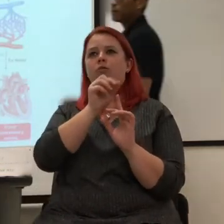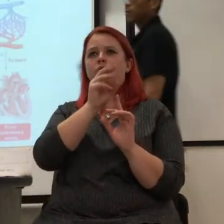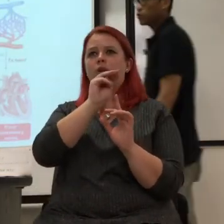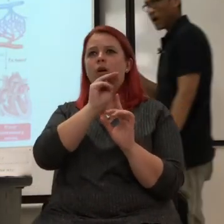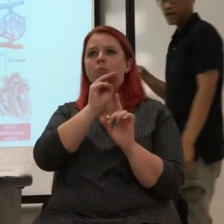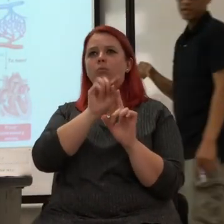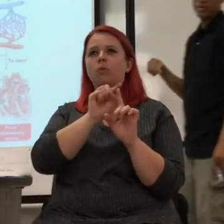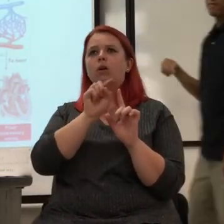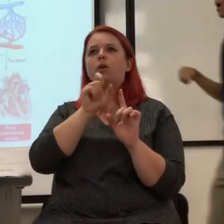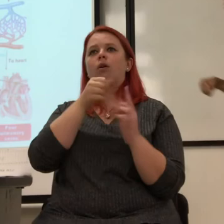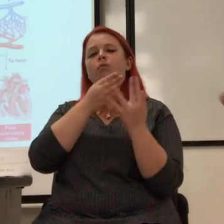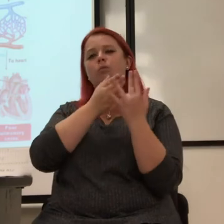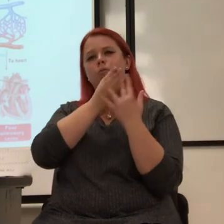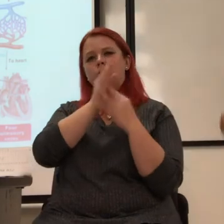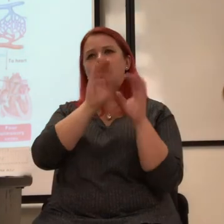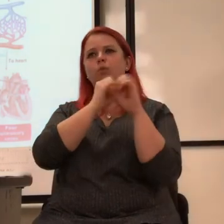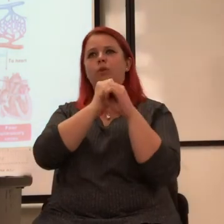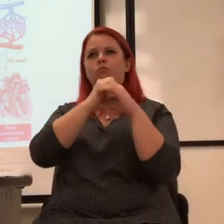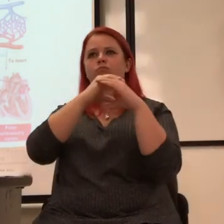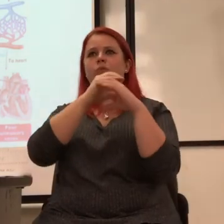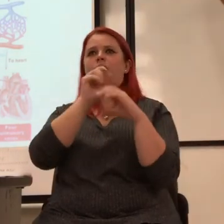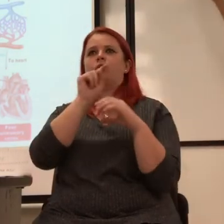open tricuspid valve.